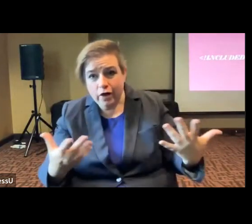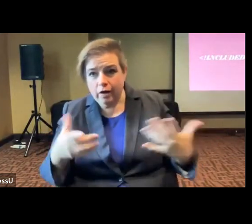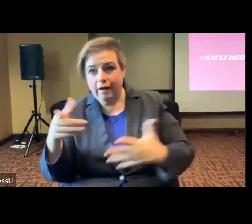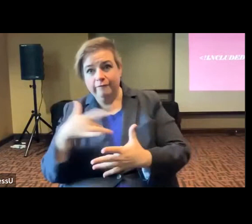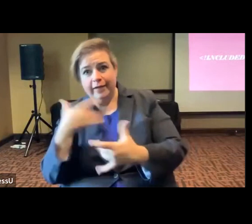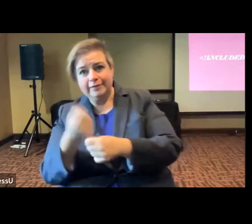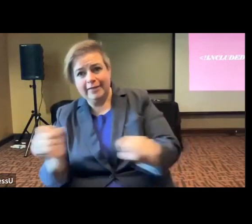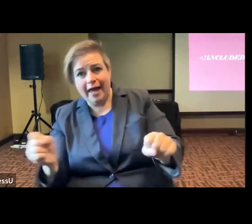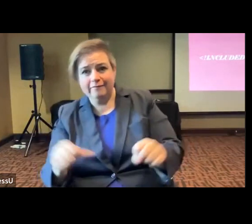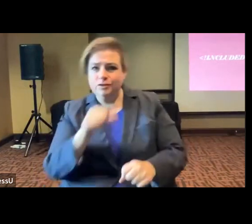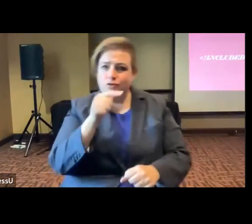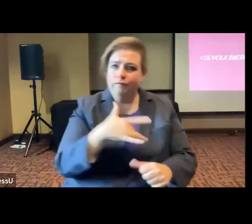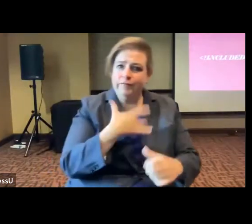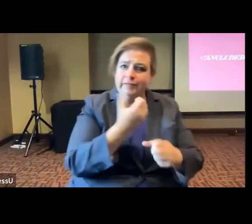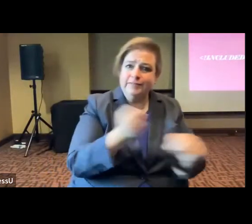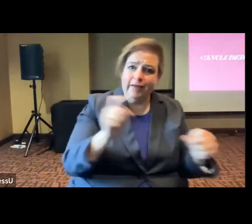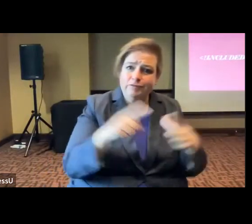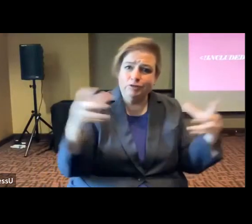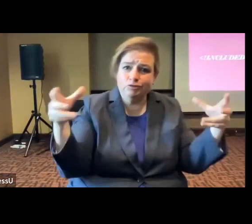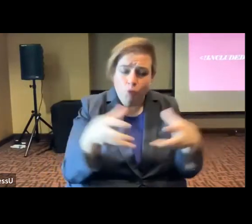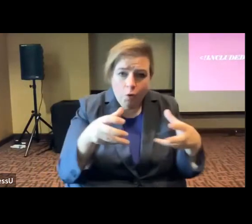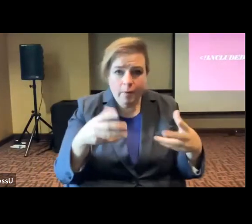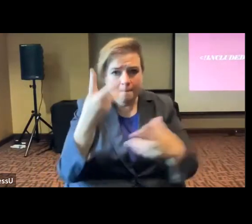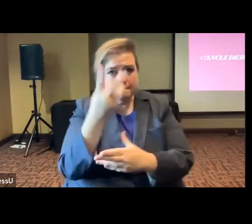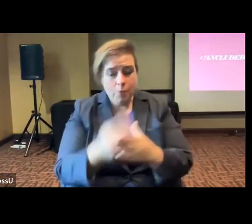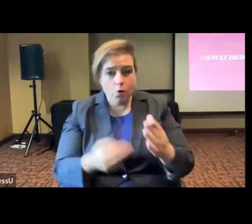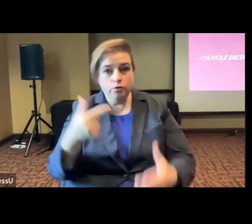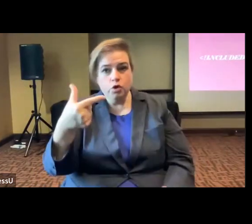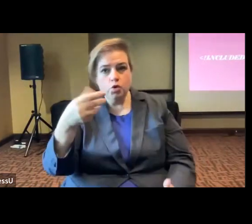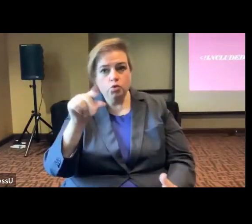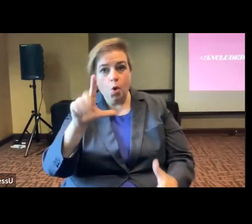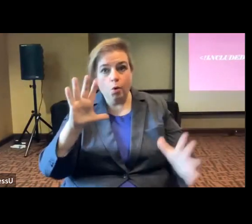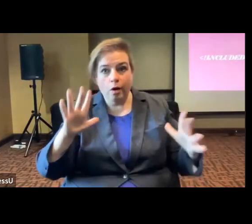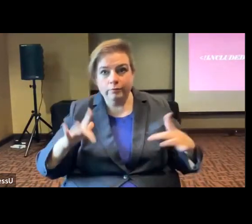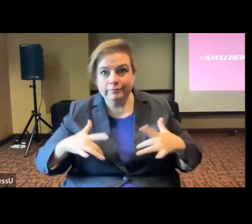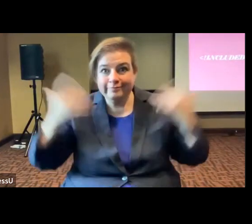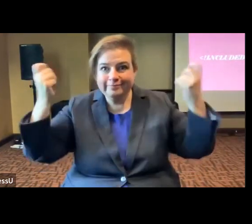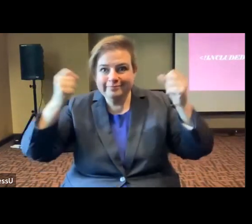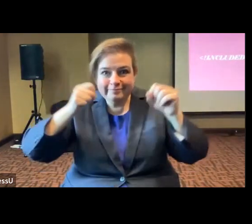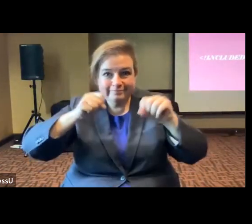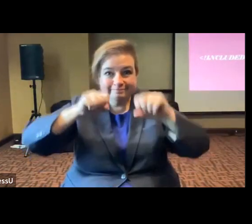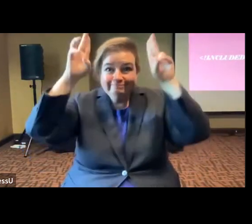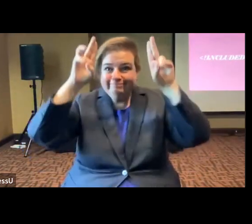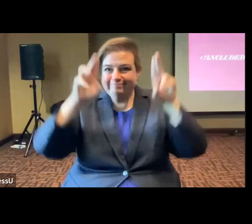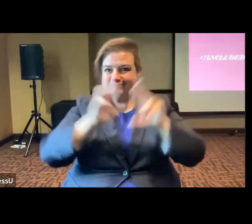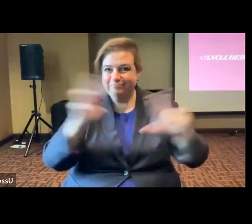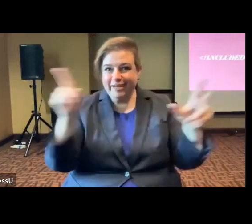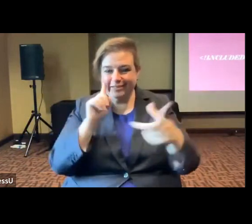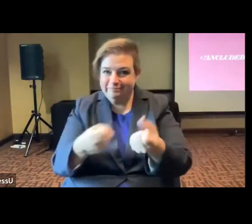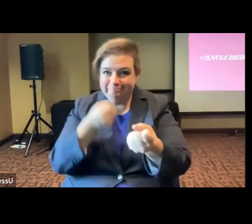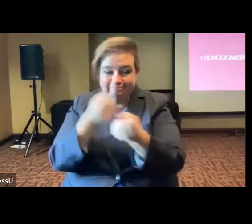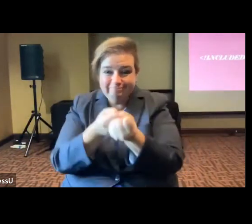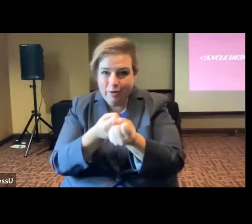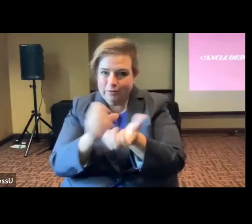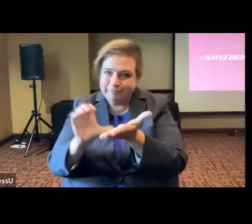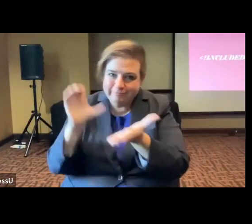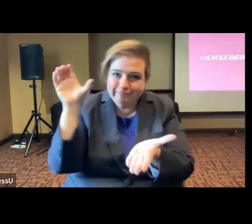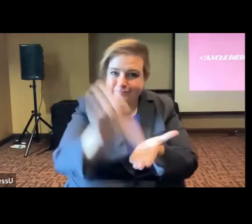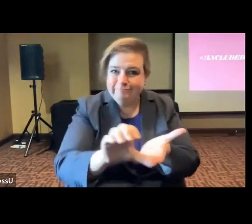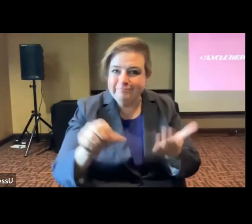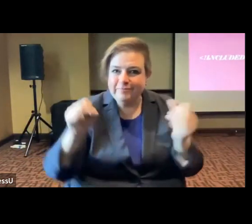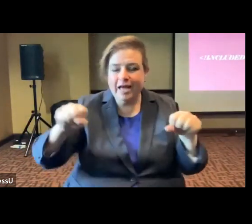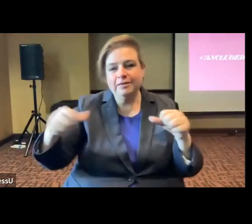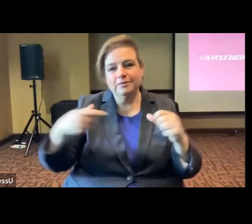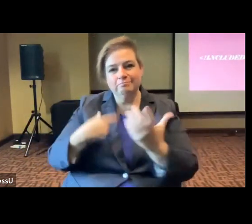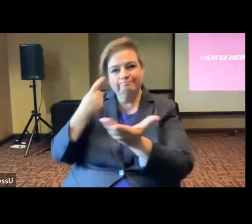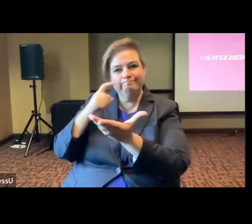to be in groups. And so they were very, very supportive. And so I